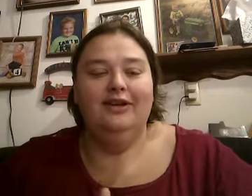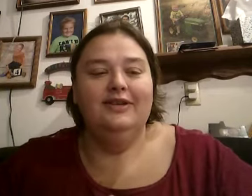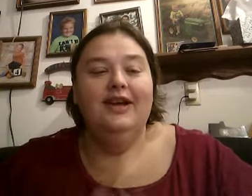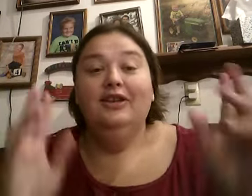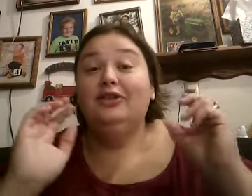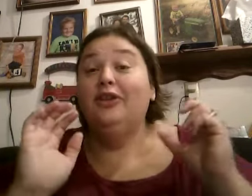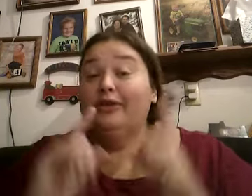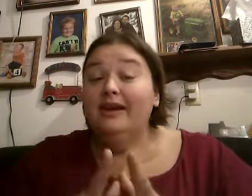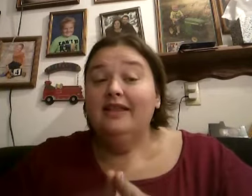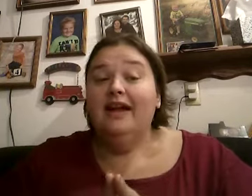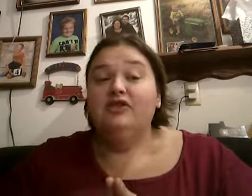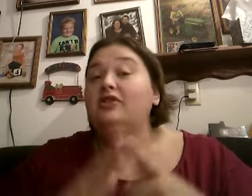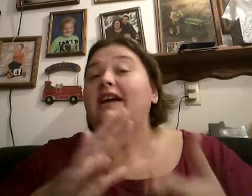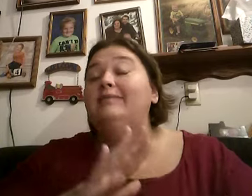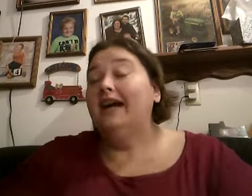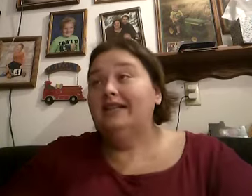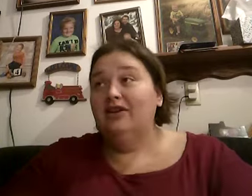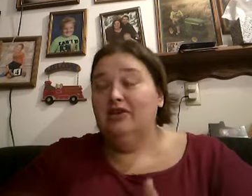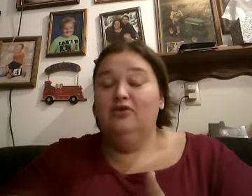goes. So the three that I've chosen, I'm not telling you who,